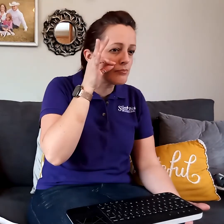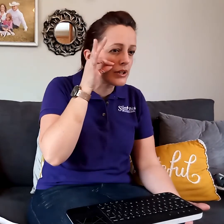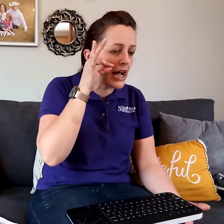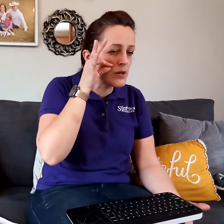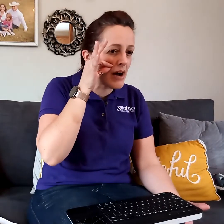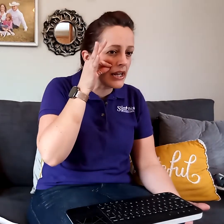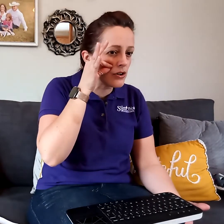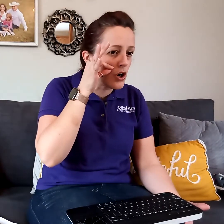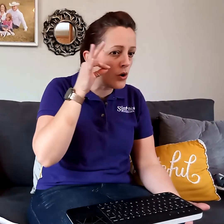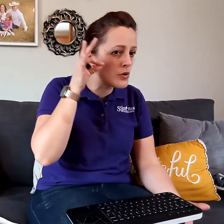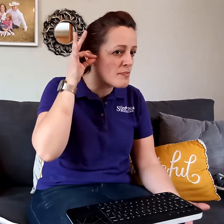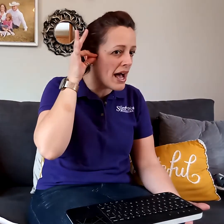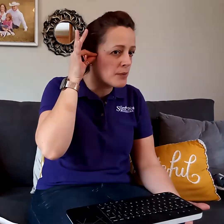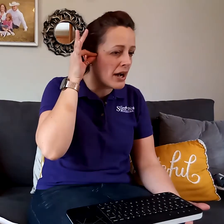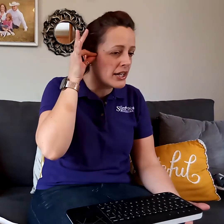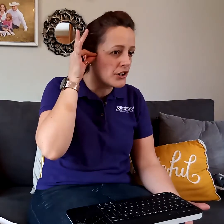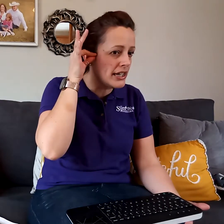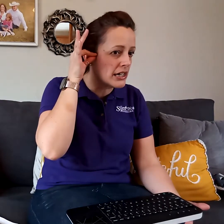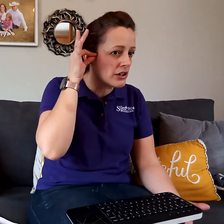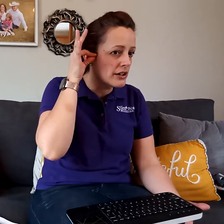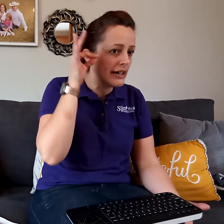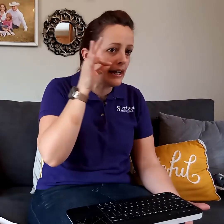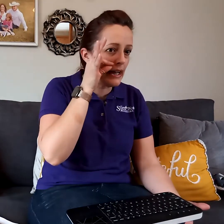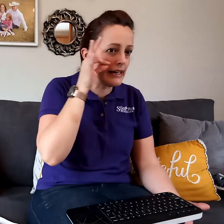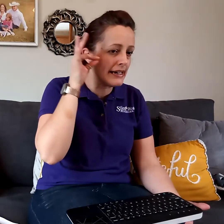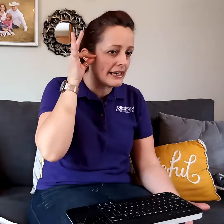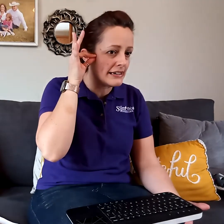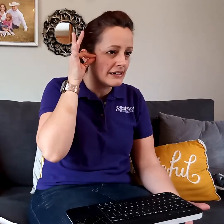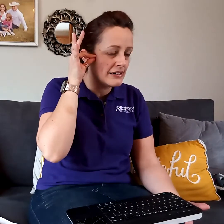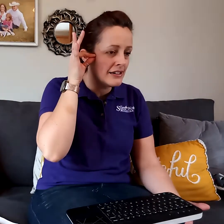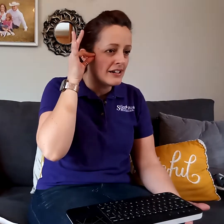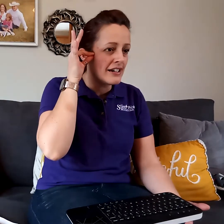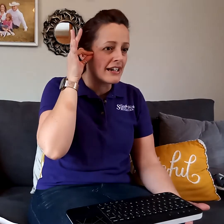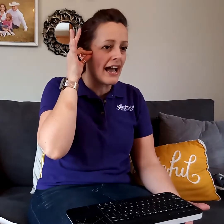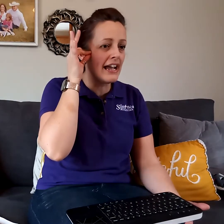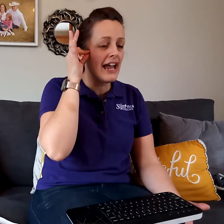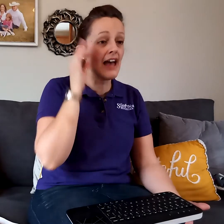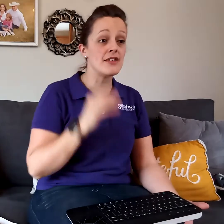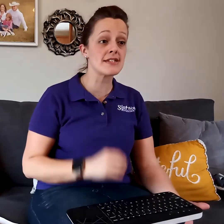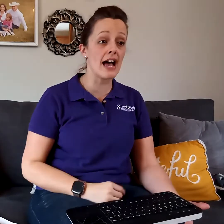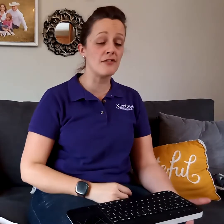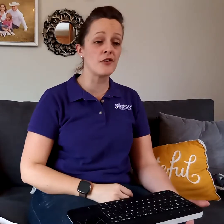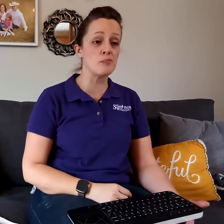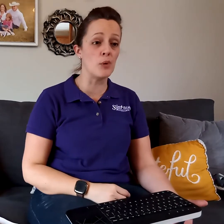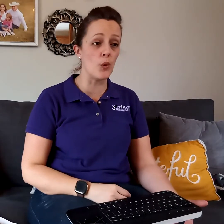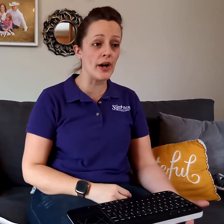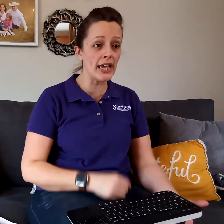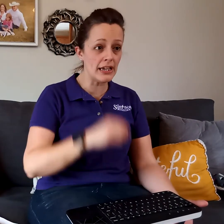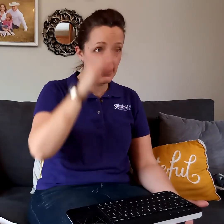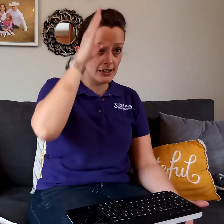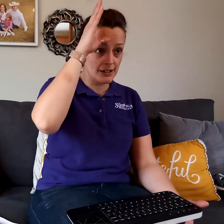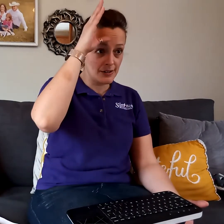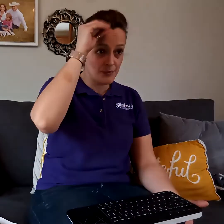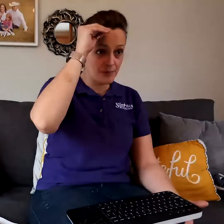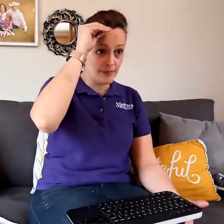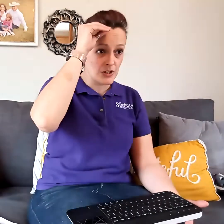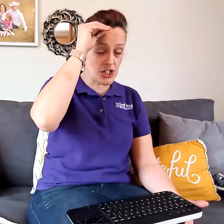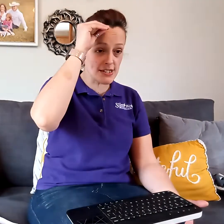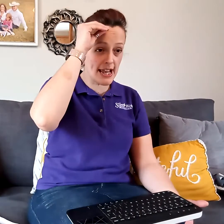kind of by your nose, back by your ear, Indian. Okay? And the sign for boy, just like you're